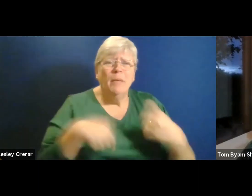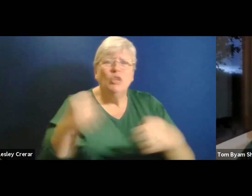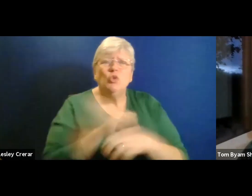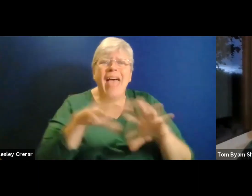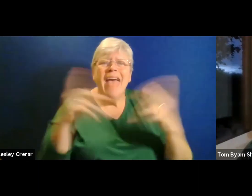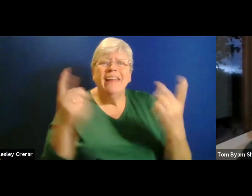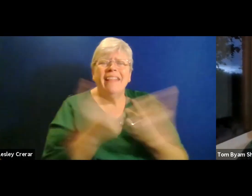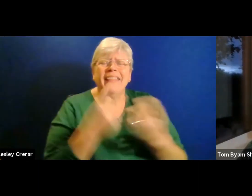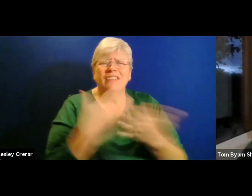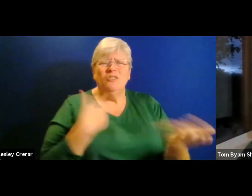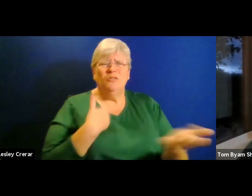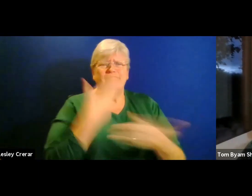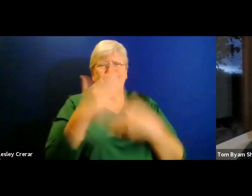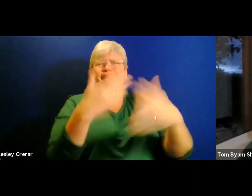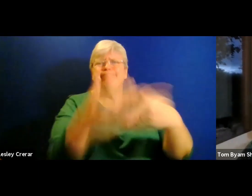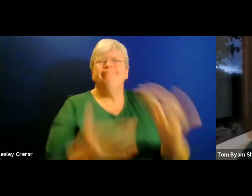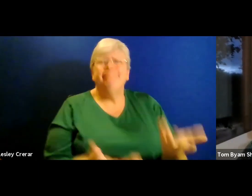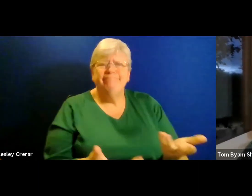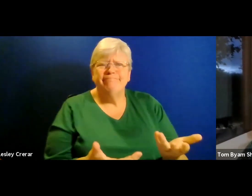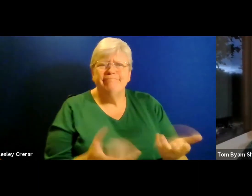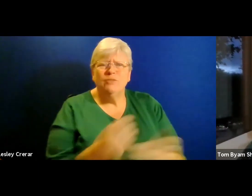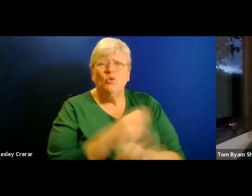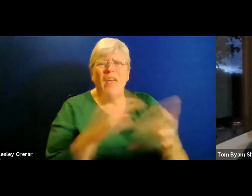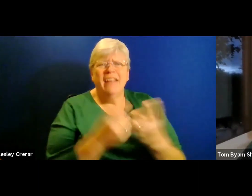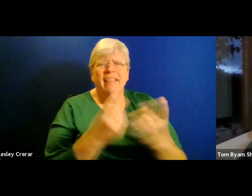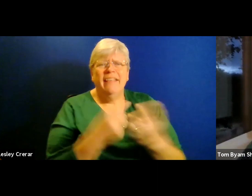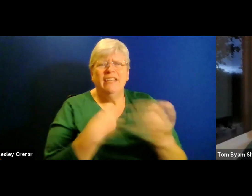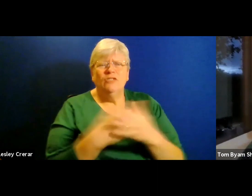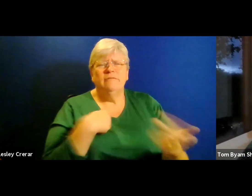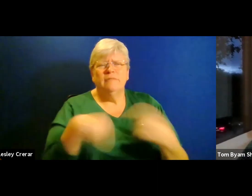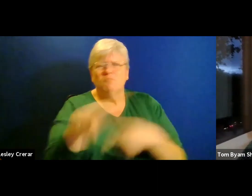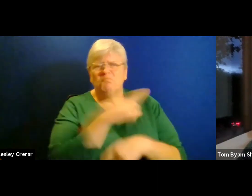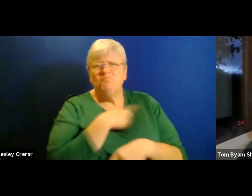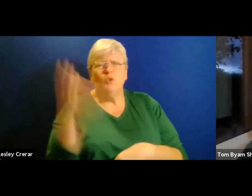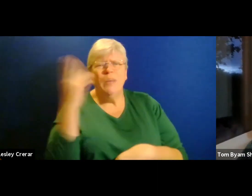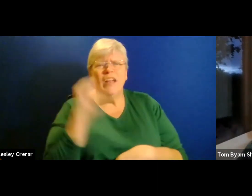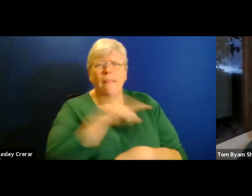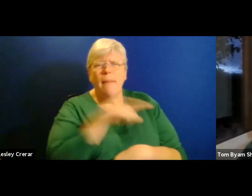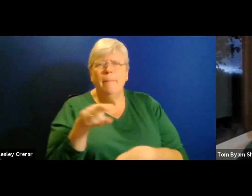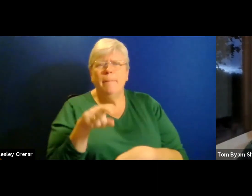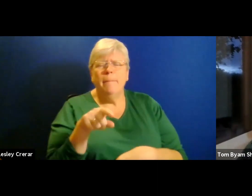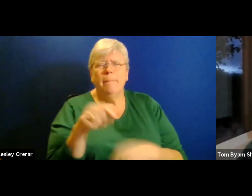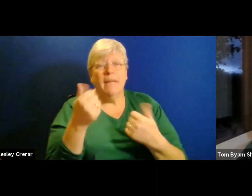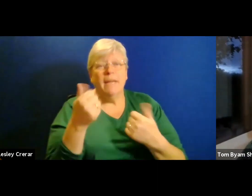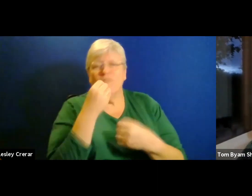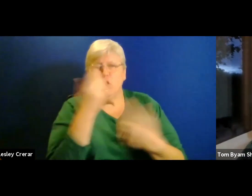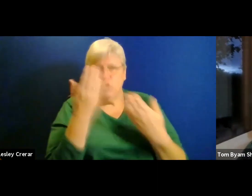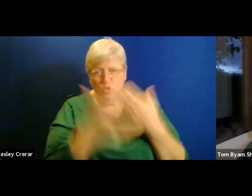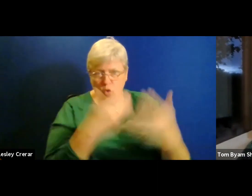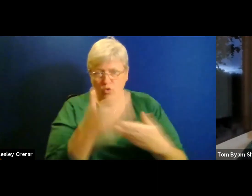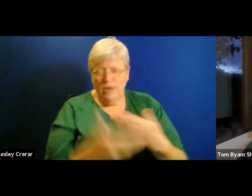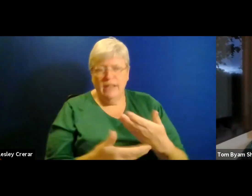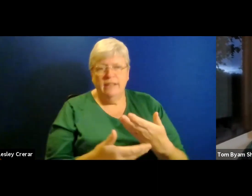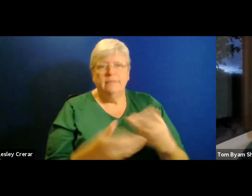of themselves. People will do anything to have their voices heard. That's Food Story. And I